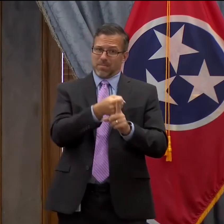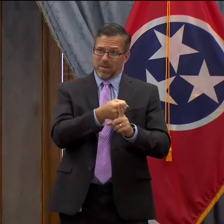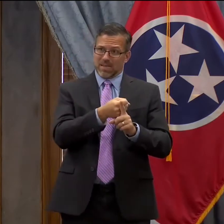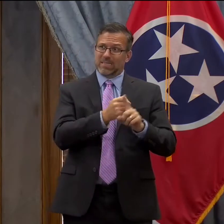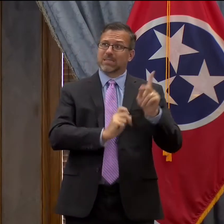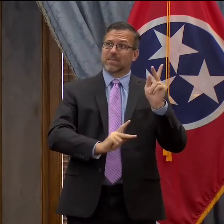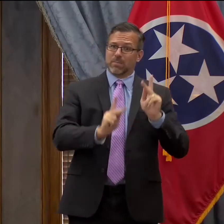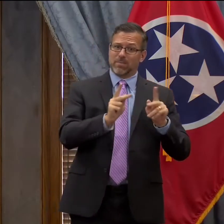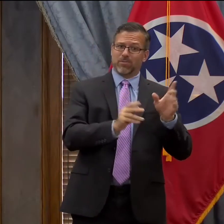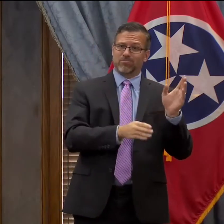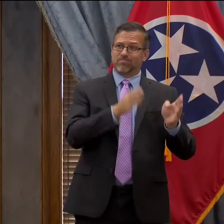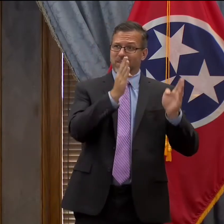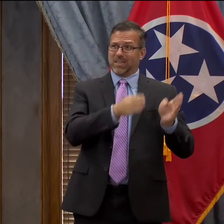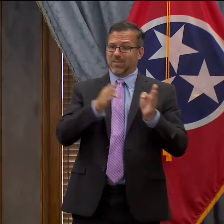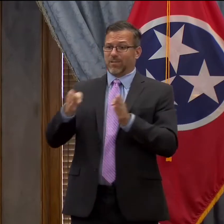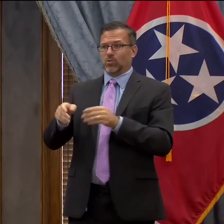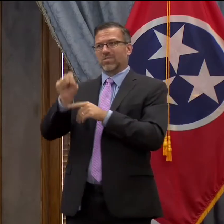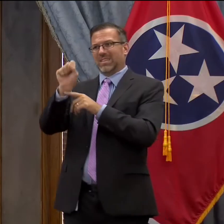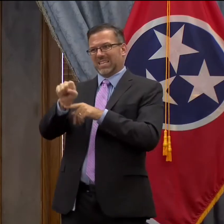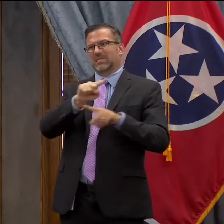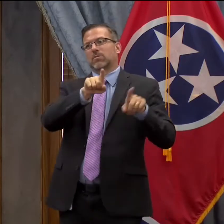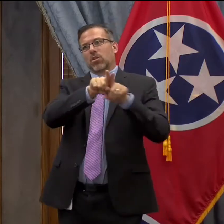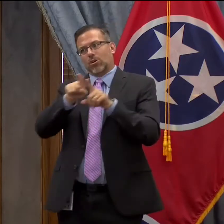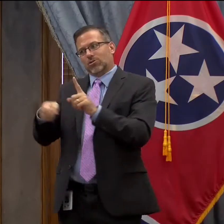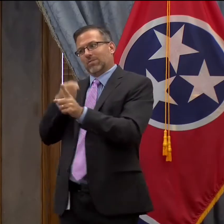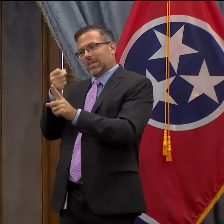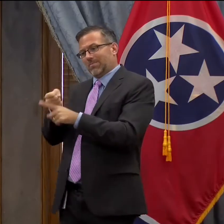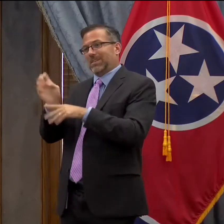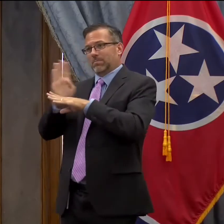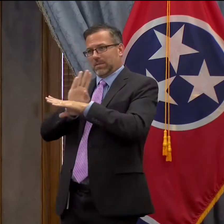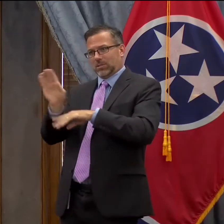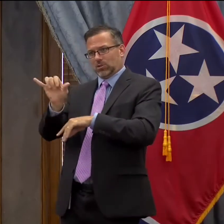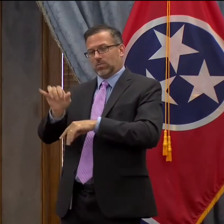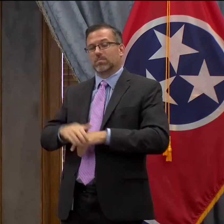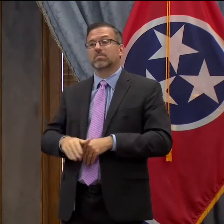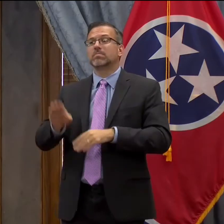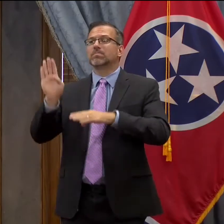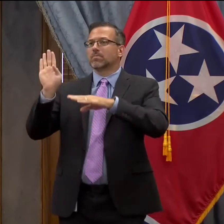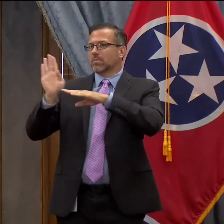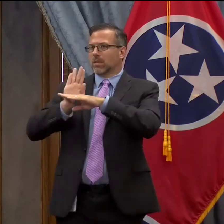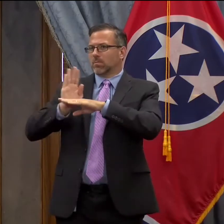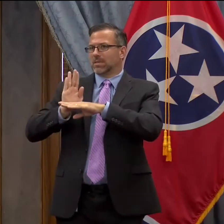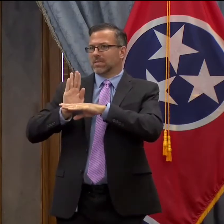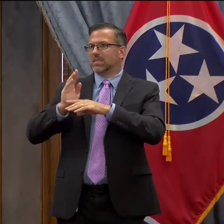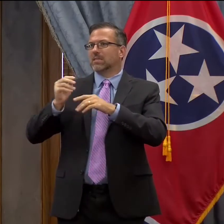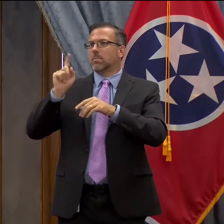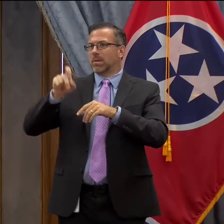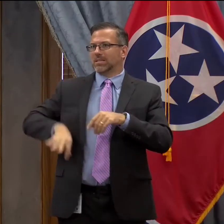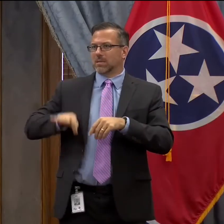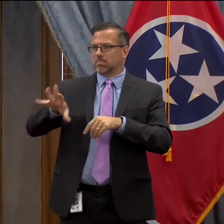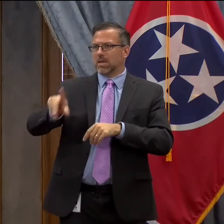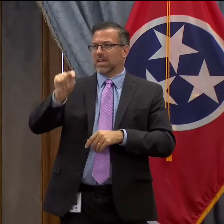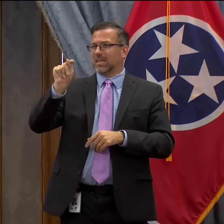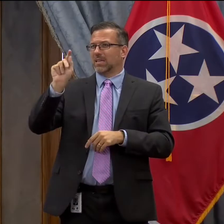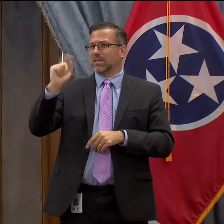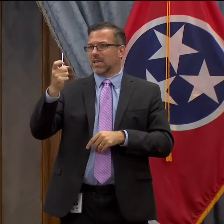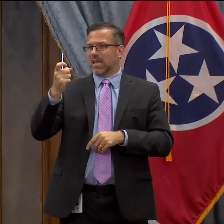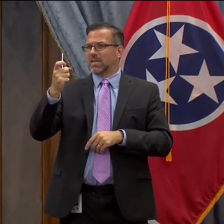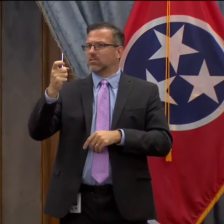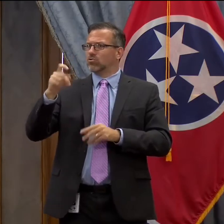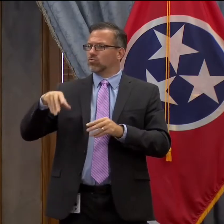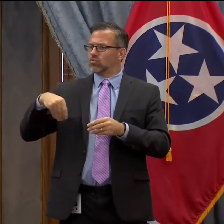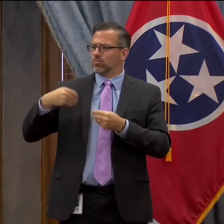businesses because businesses are taxed to provide unemployment benefits in time of